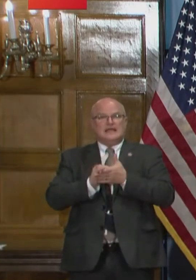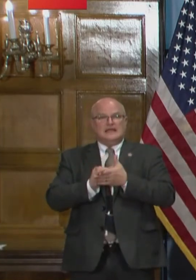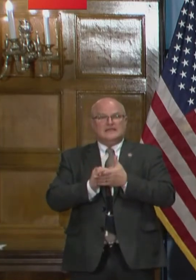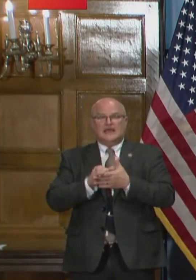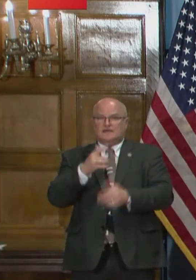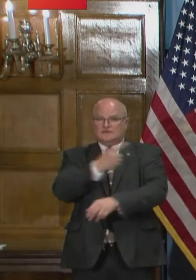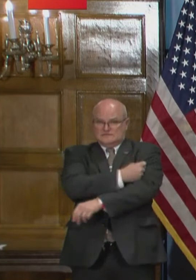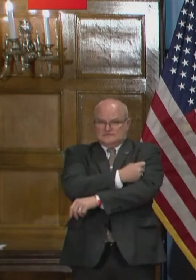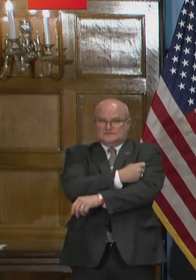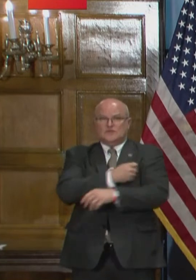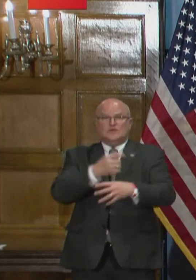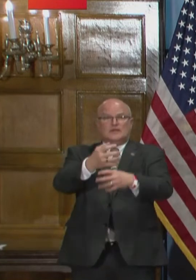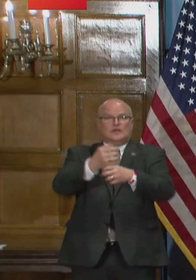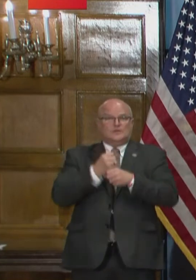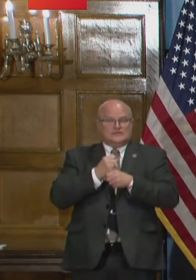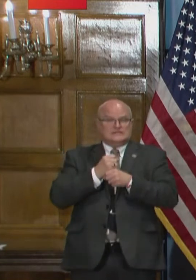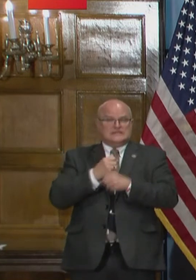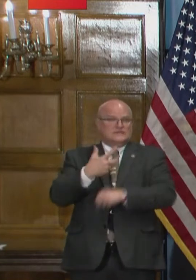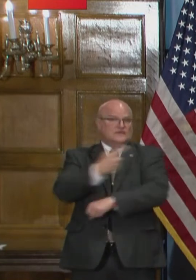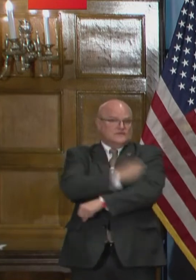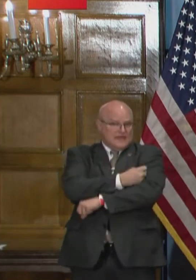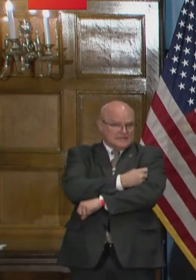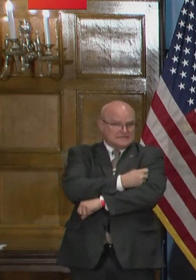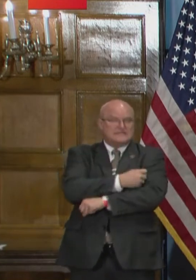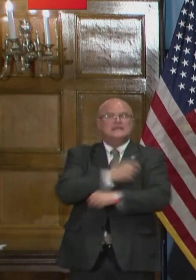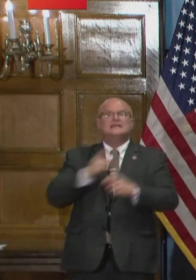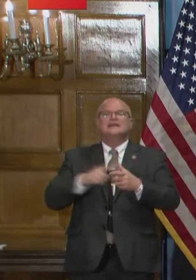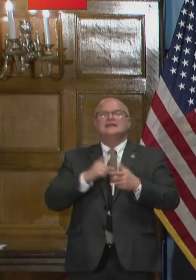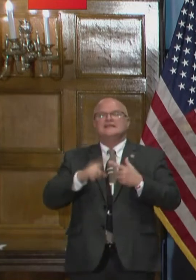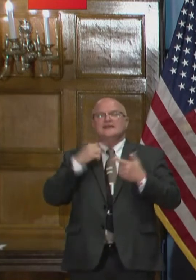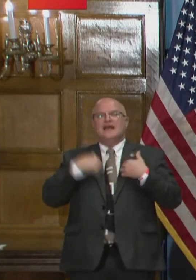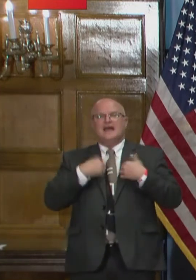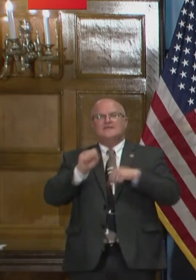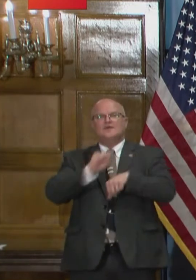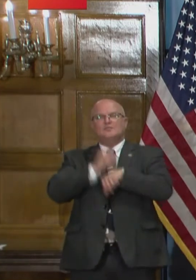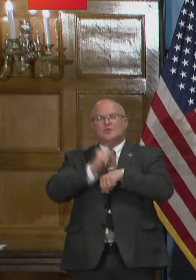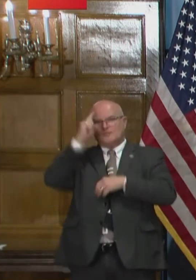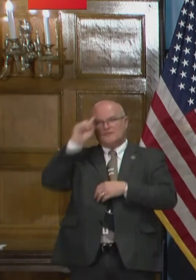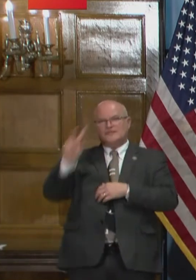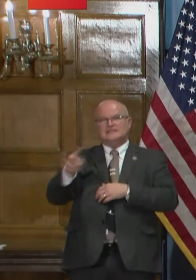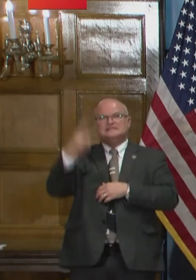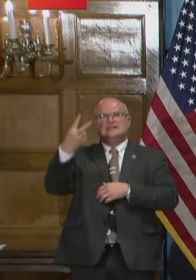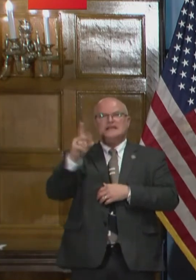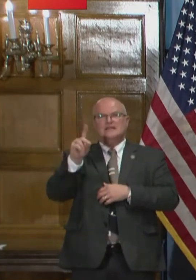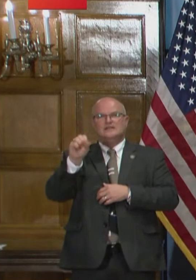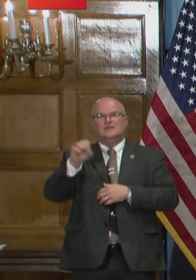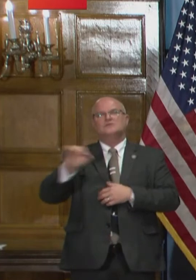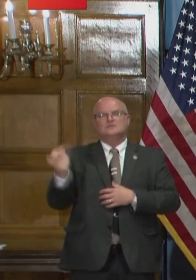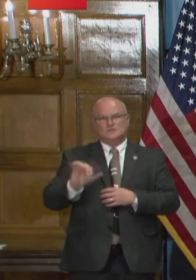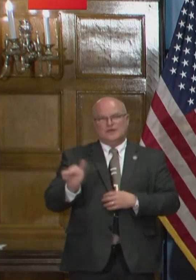they receive a vaccine, they will have an appointment for the second dose as well.